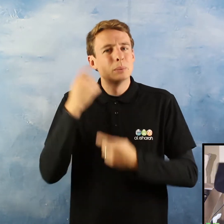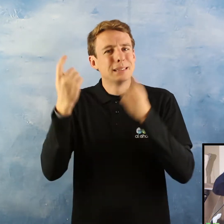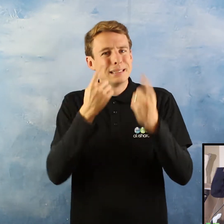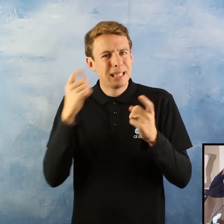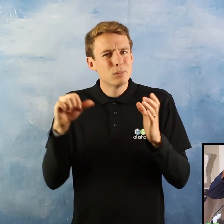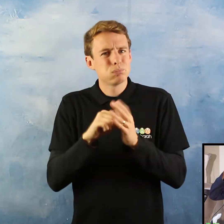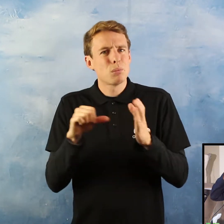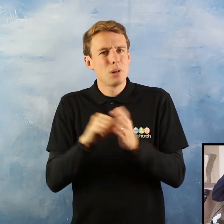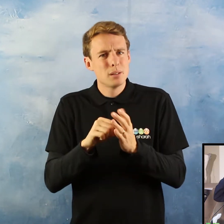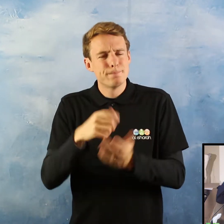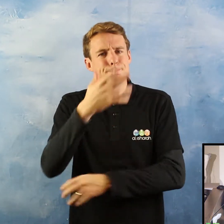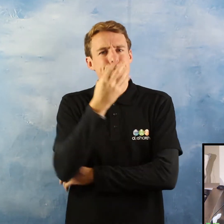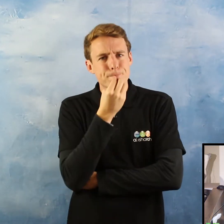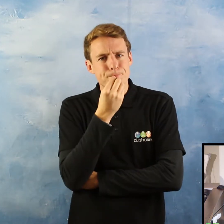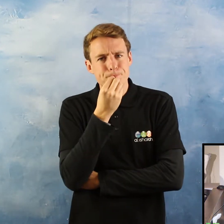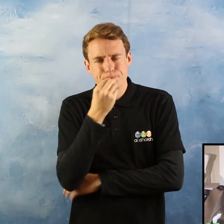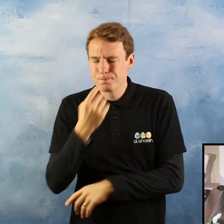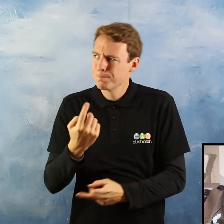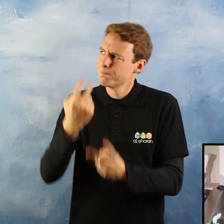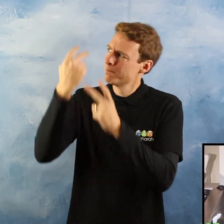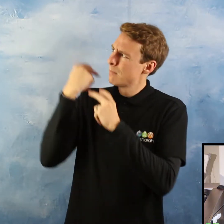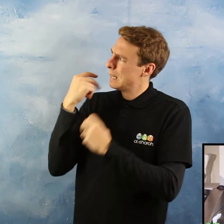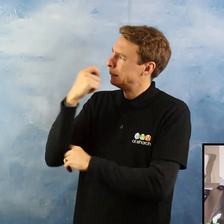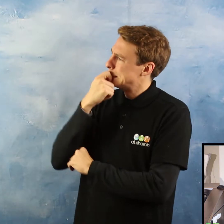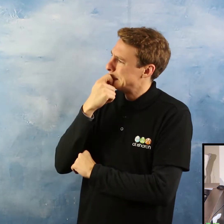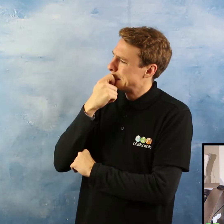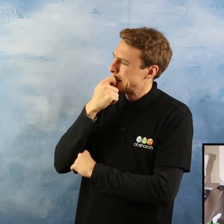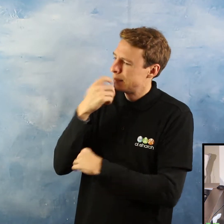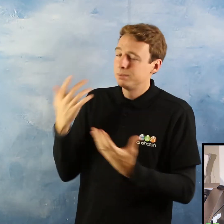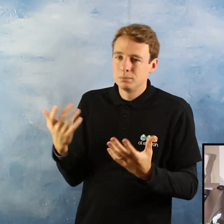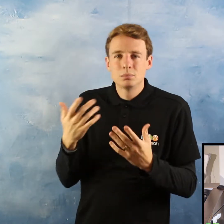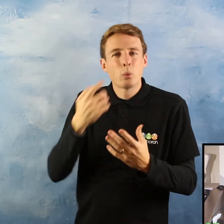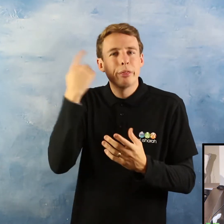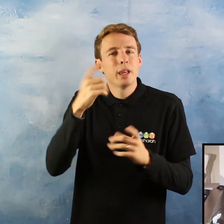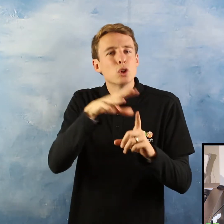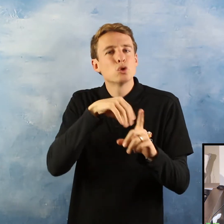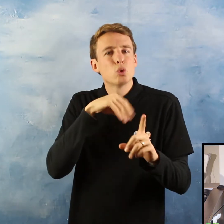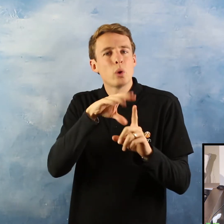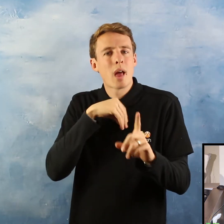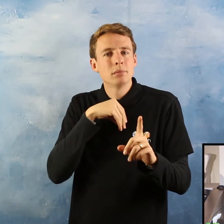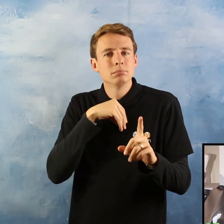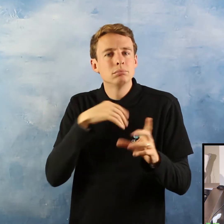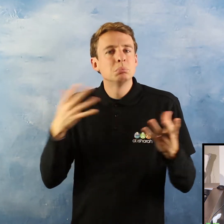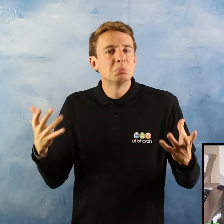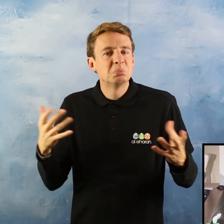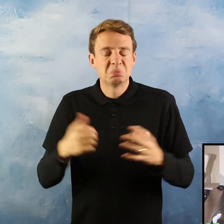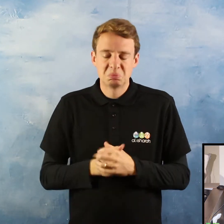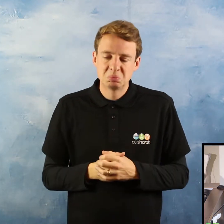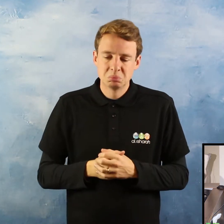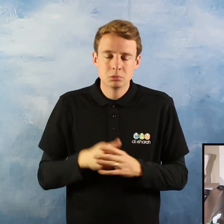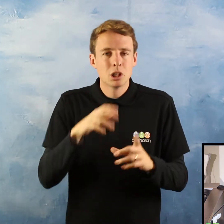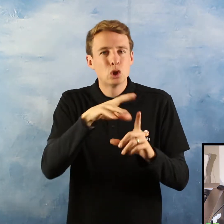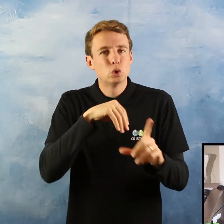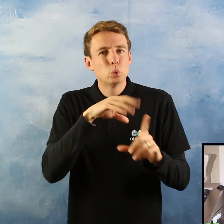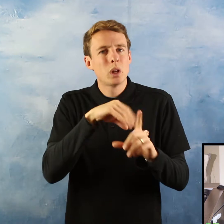us backwards. So this principle is, as we find in the Sunnah, that